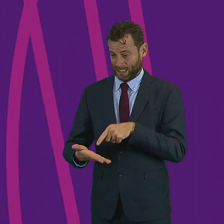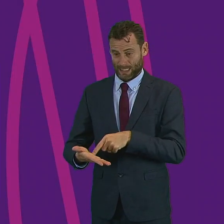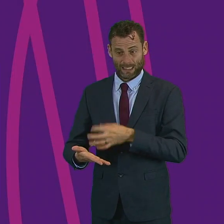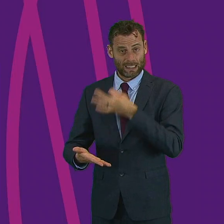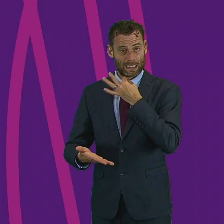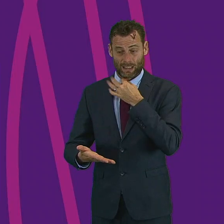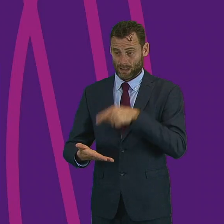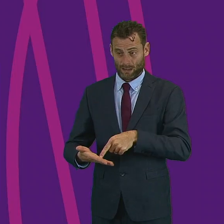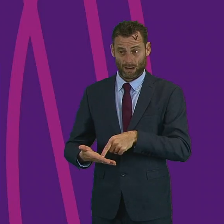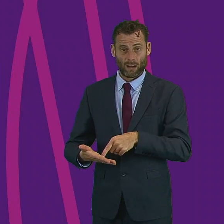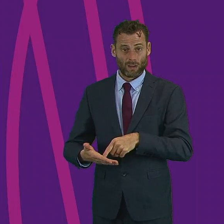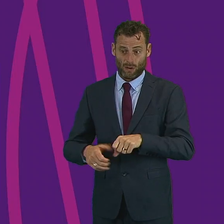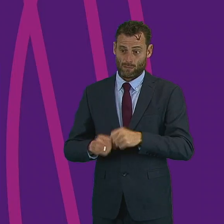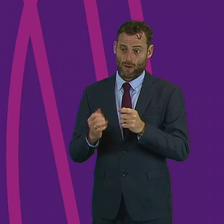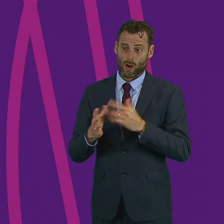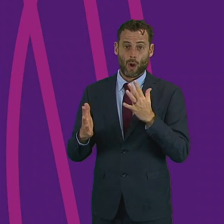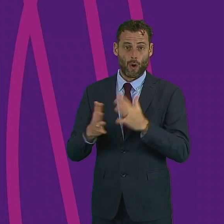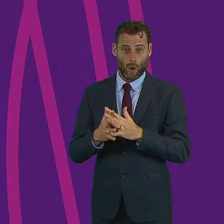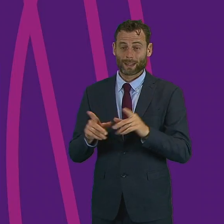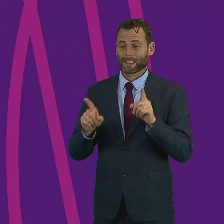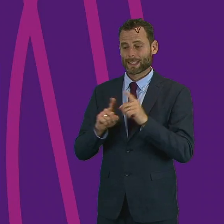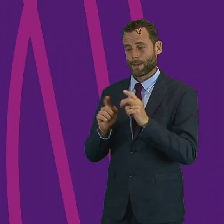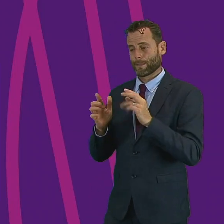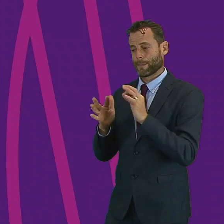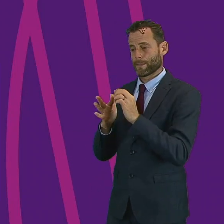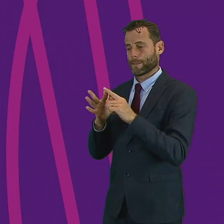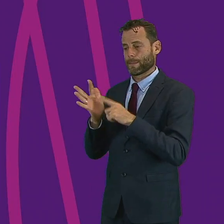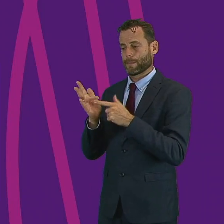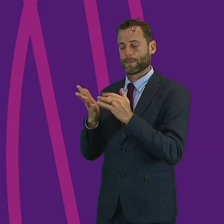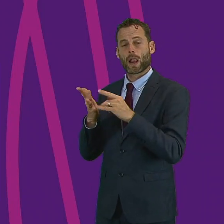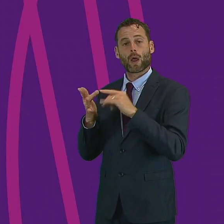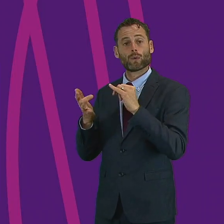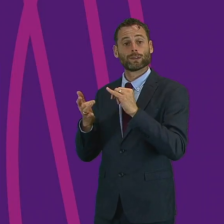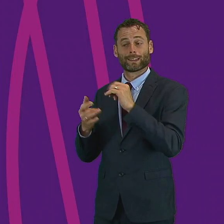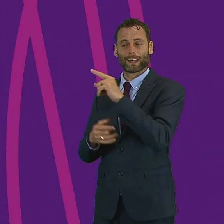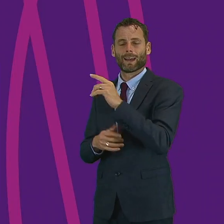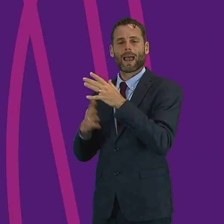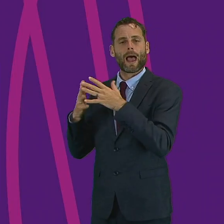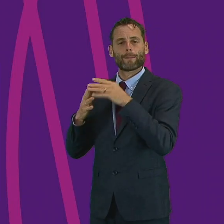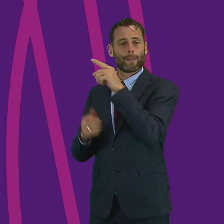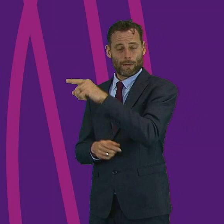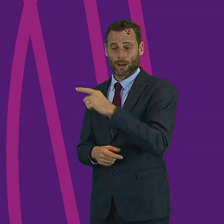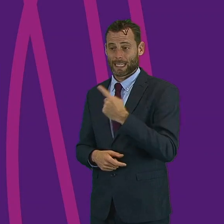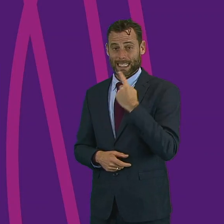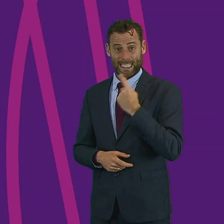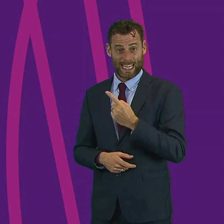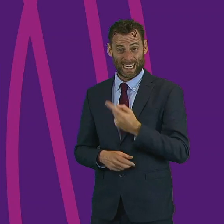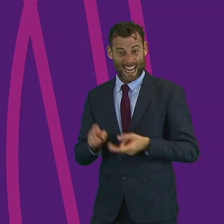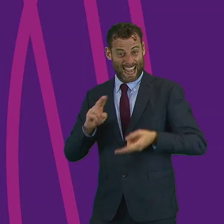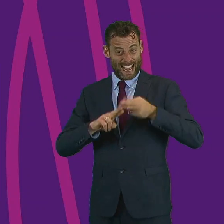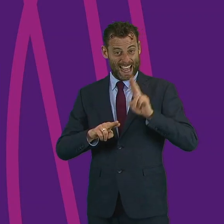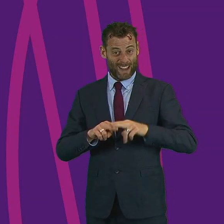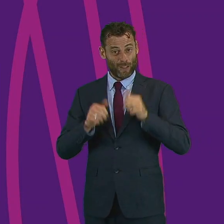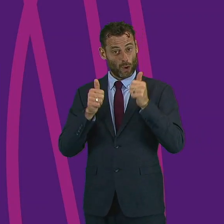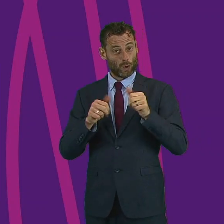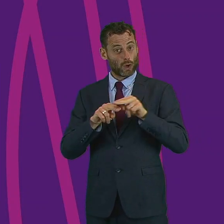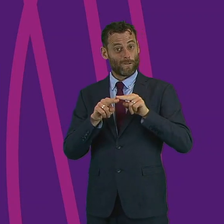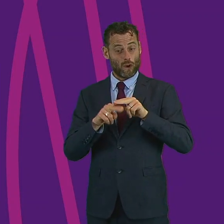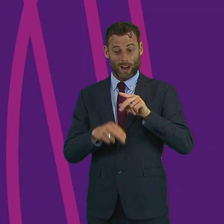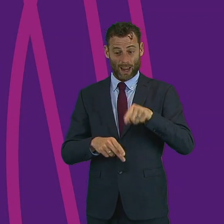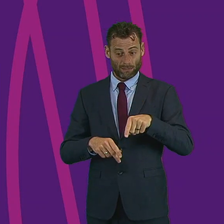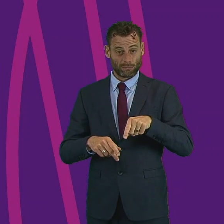services when, if they had help earlier, wouldn't be required, and that extends waiting times for those services. That's why we are